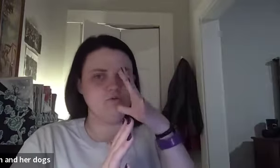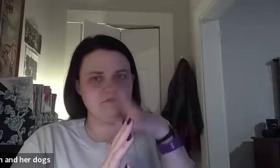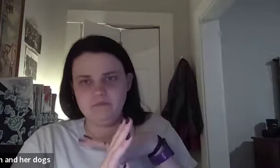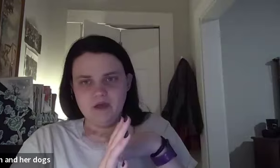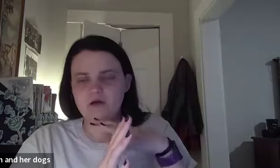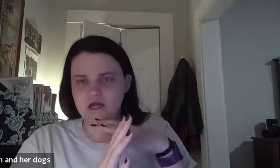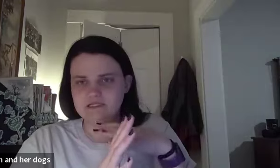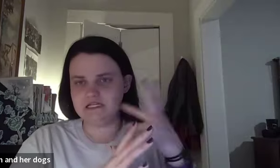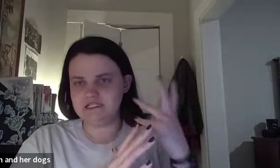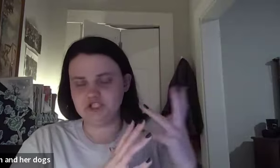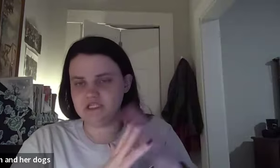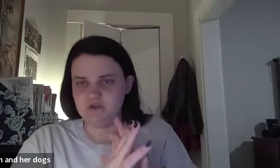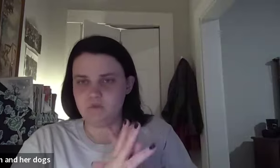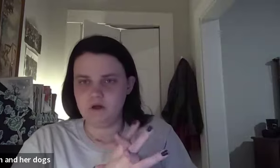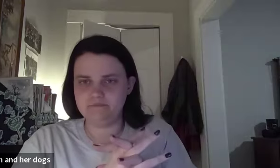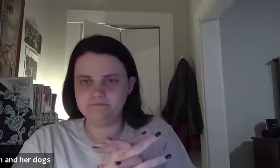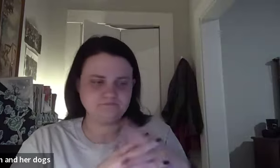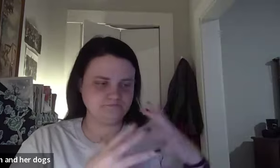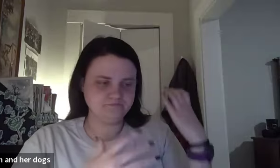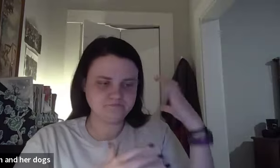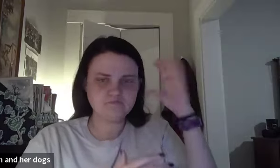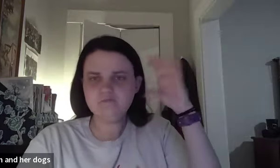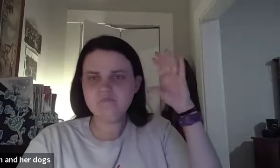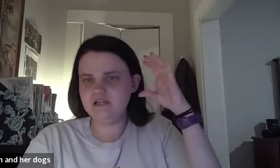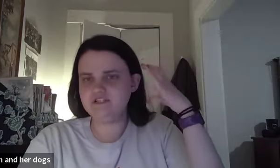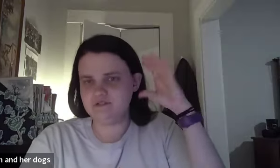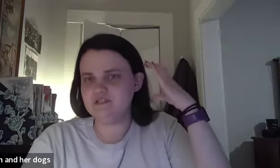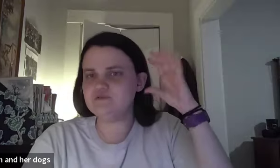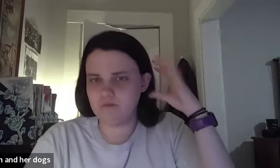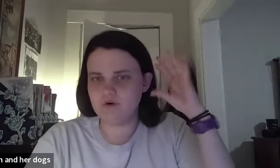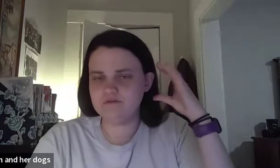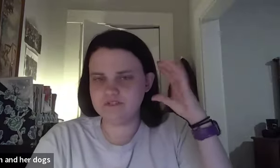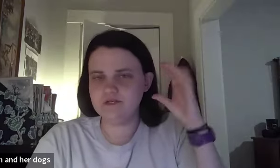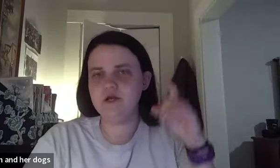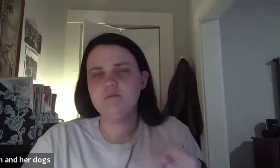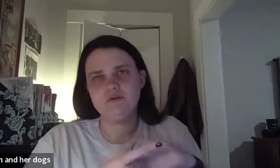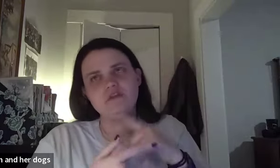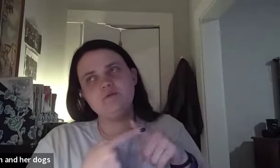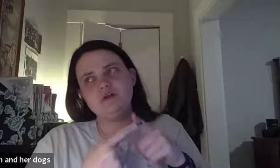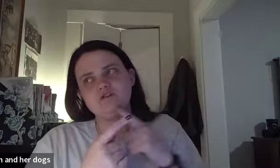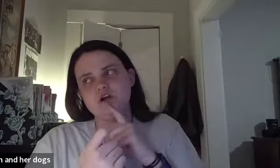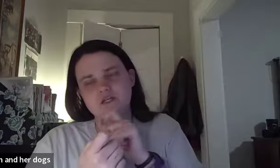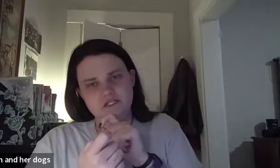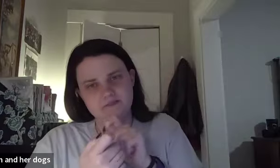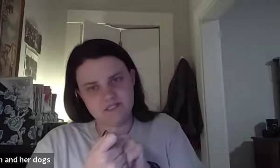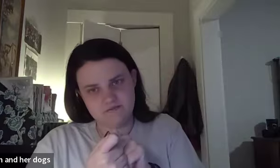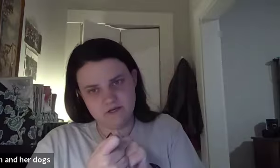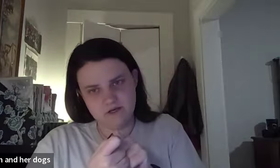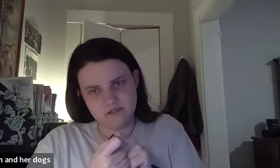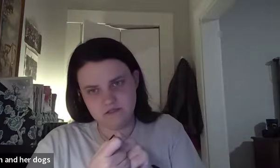male, female cousin. It's just either one. I do see this one more often. But then when they're talking like specific